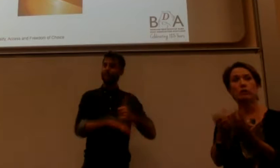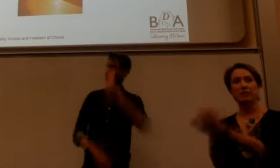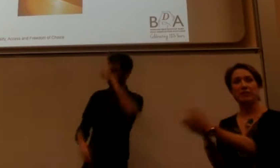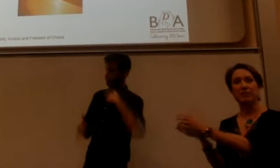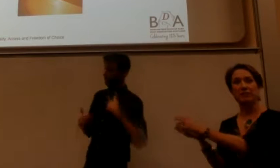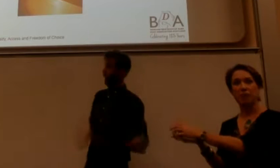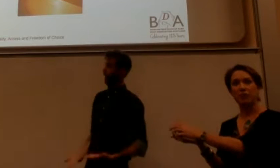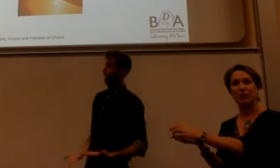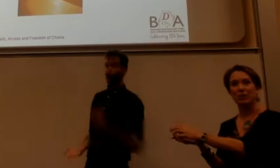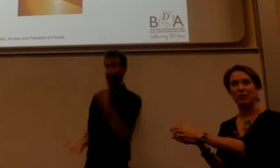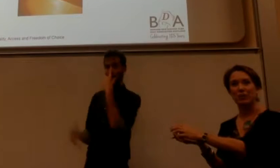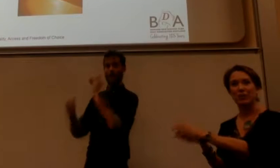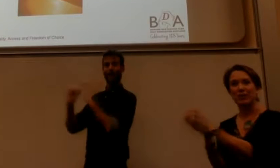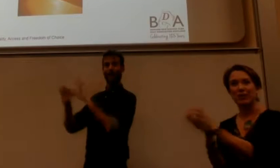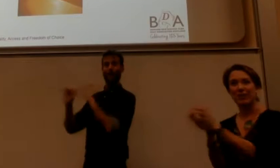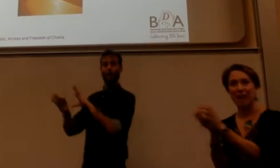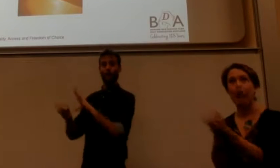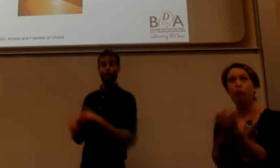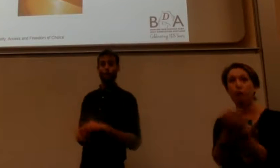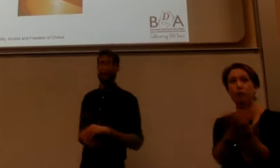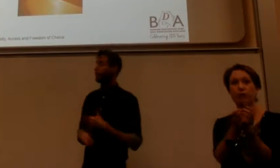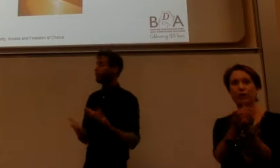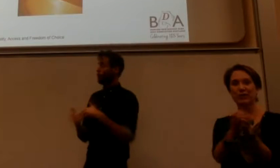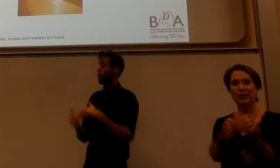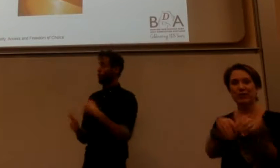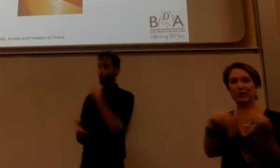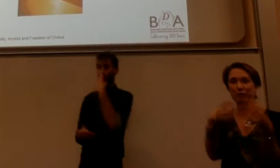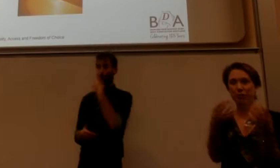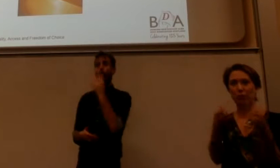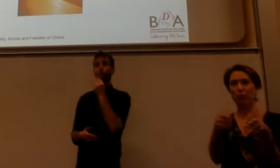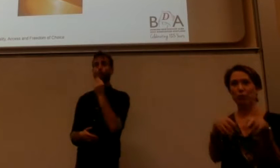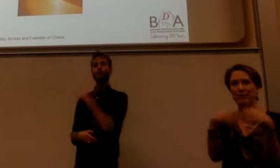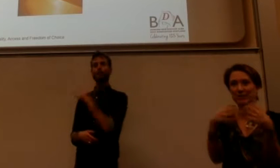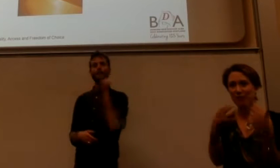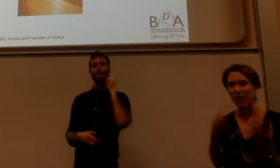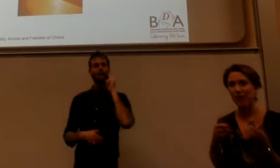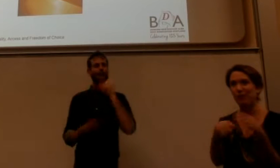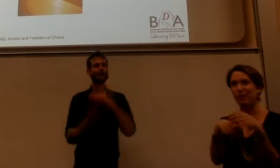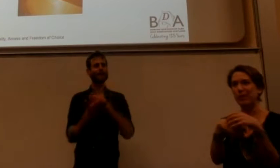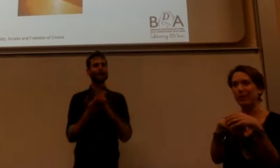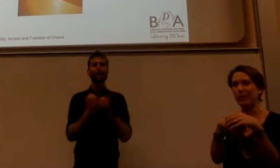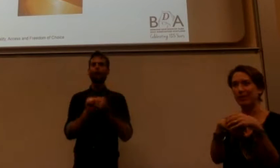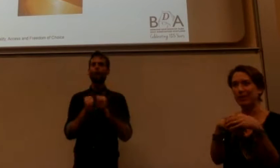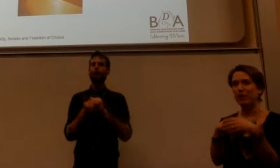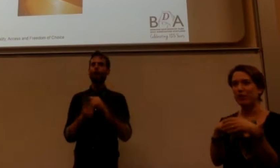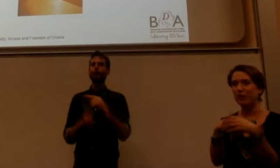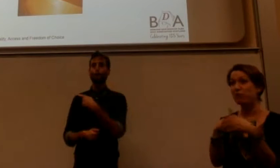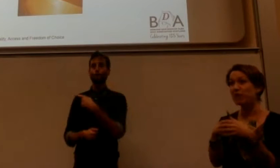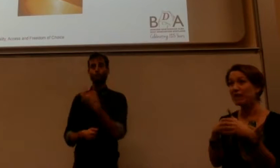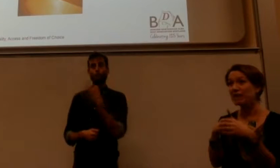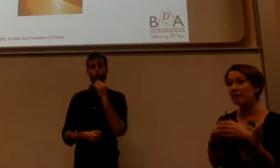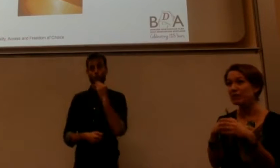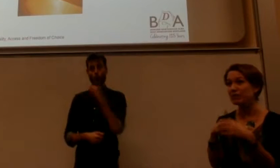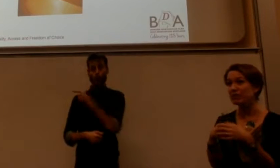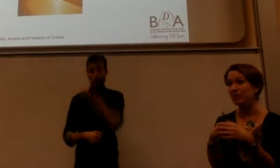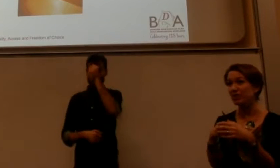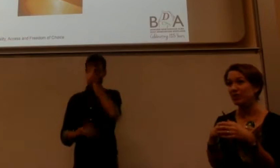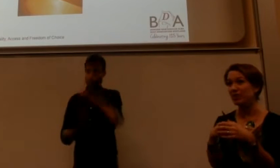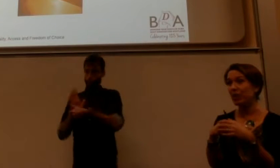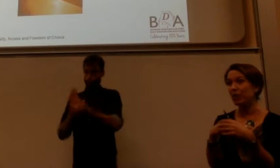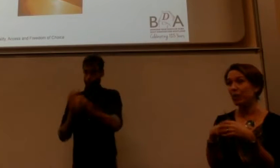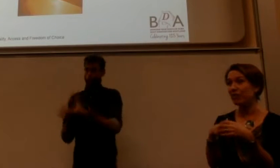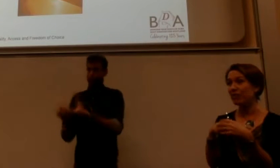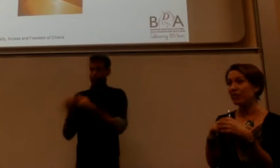use the Deaf Sector Partnership to help you to sort of form on and to develop, so that you're in a really good